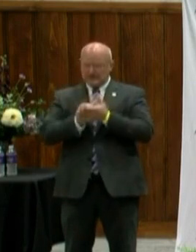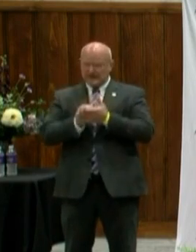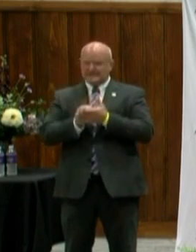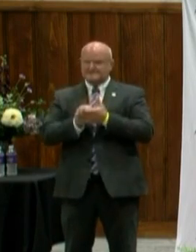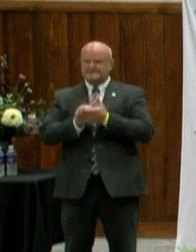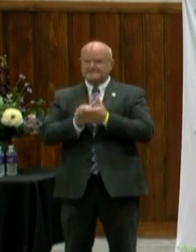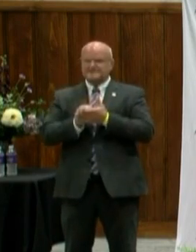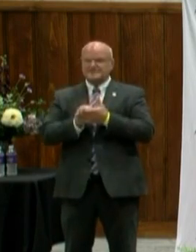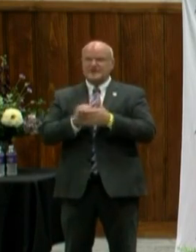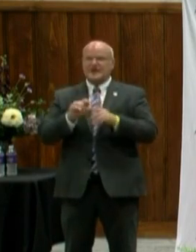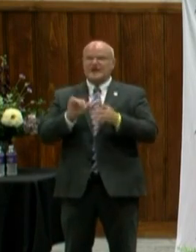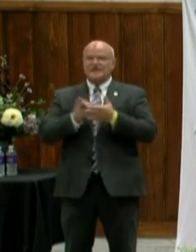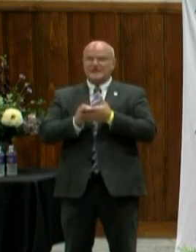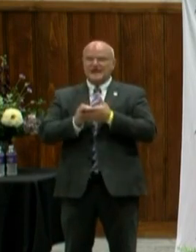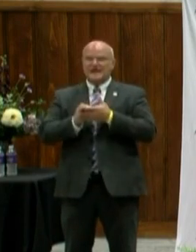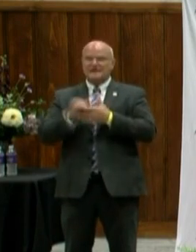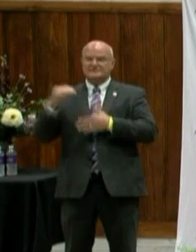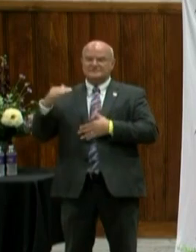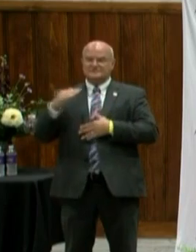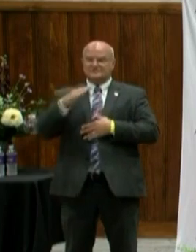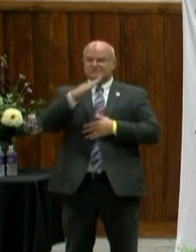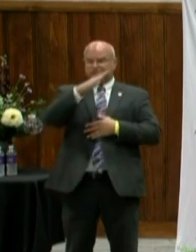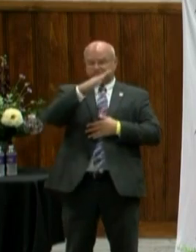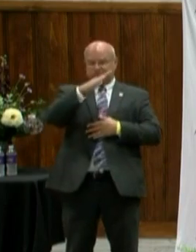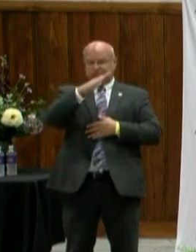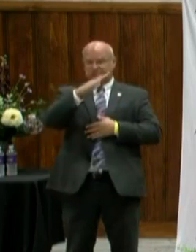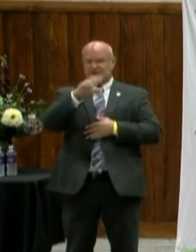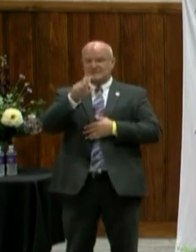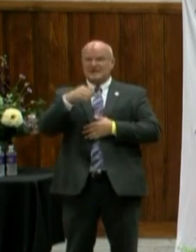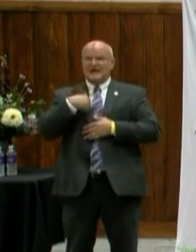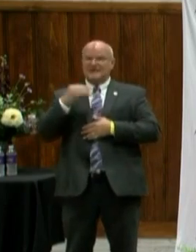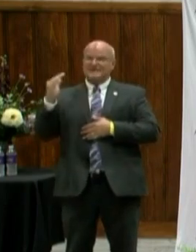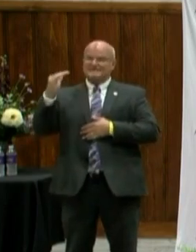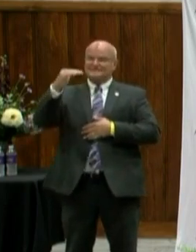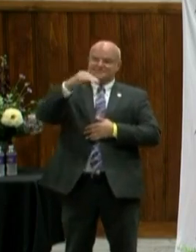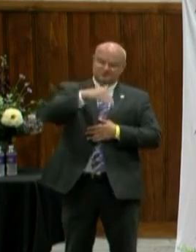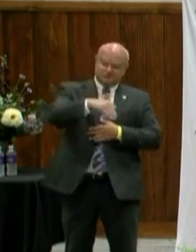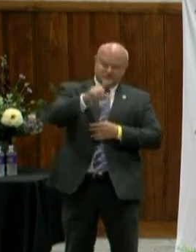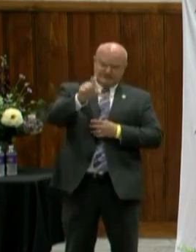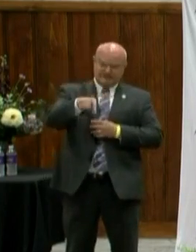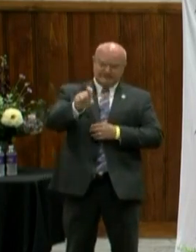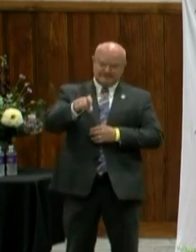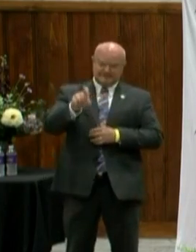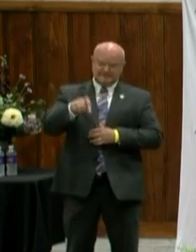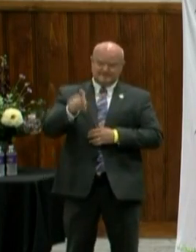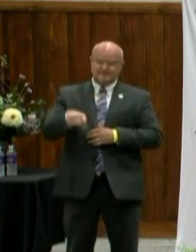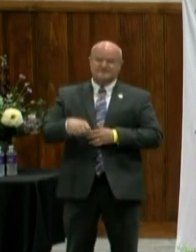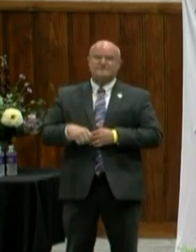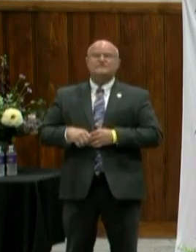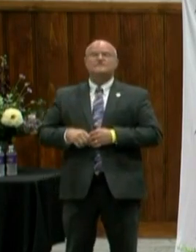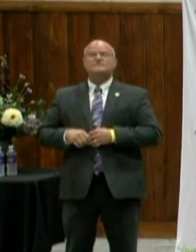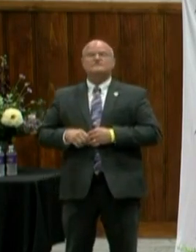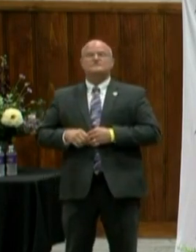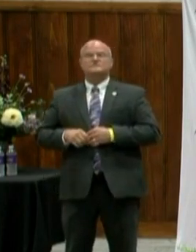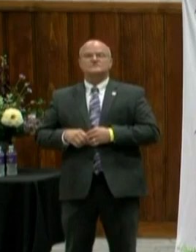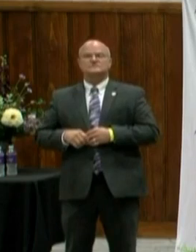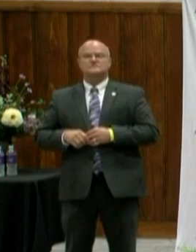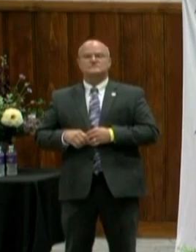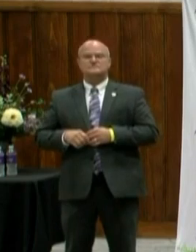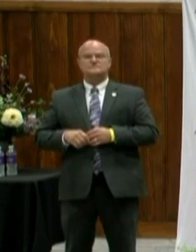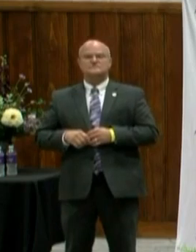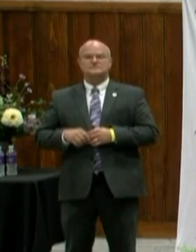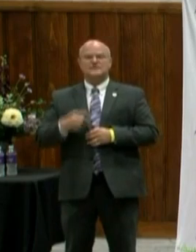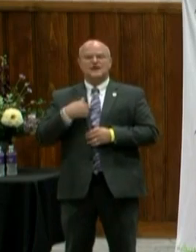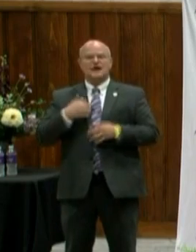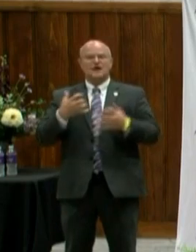that. That trend line is up, and we've got to have that trend line to come down. And then